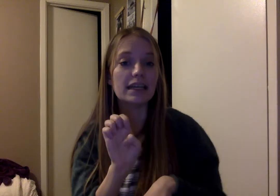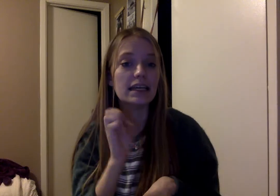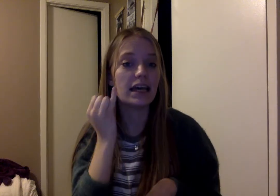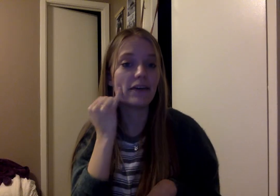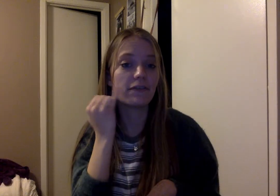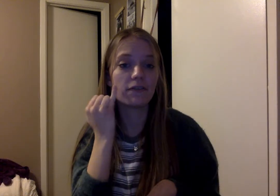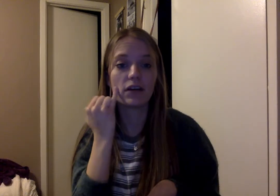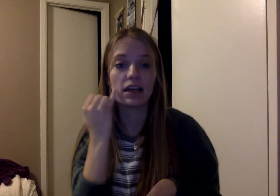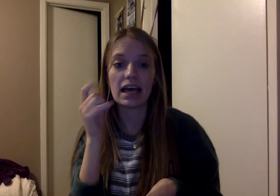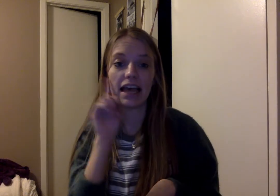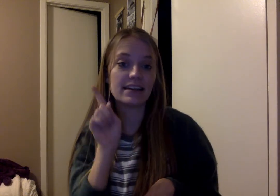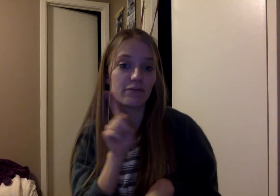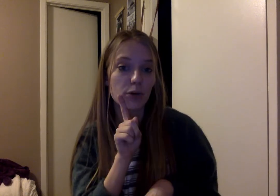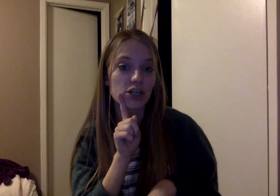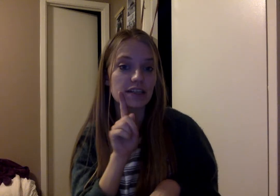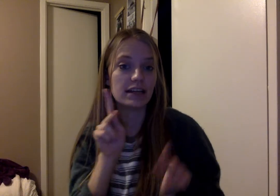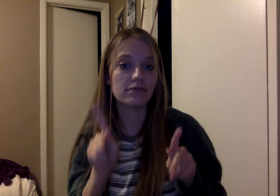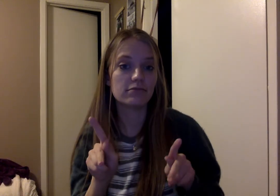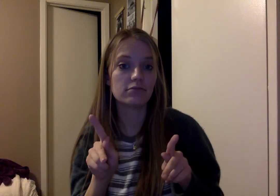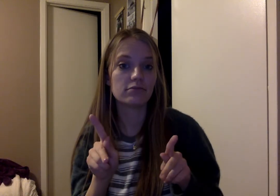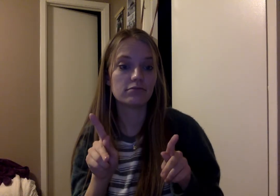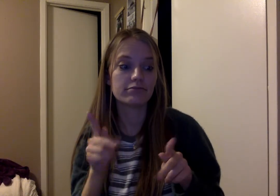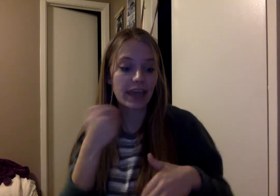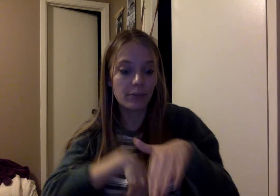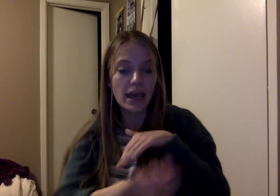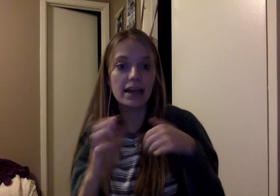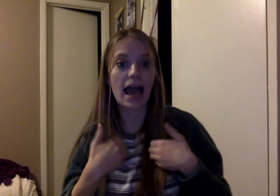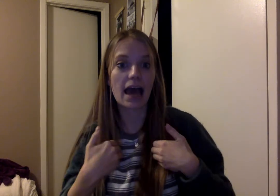be if a deaf person came in and had